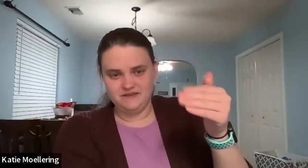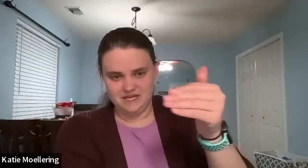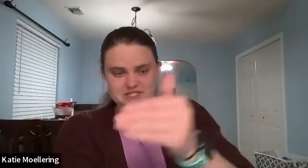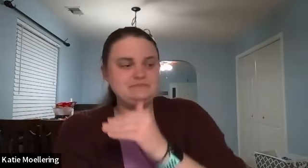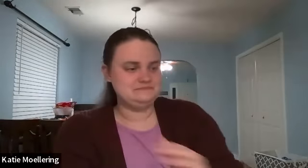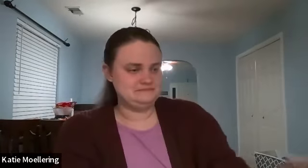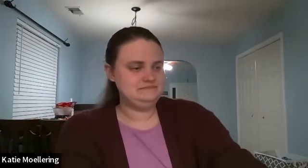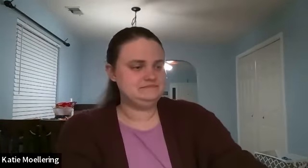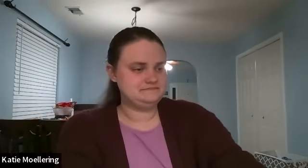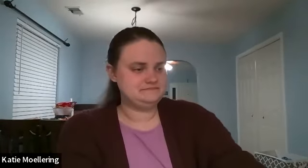And